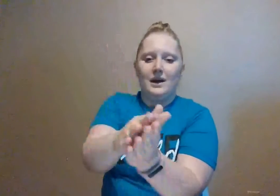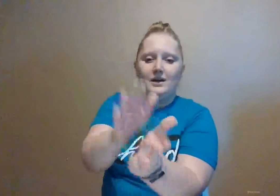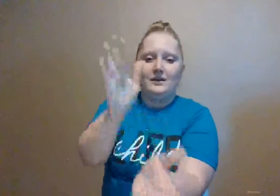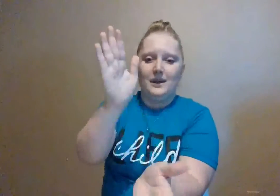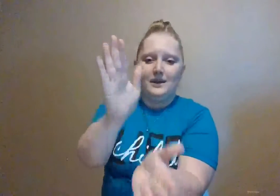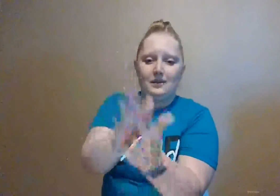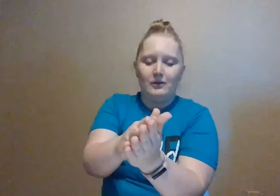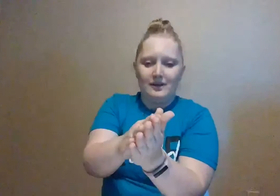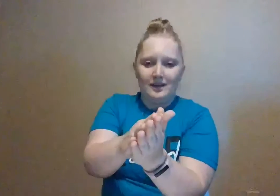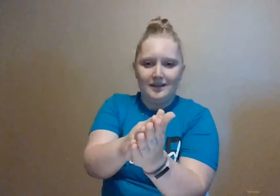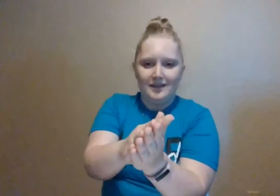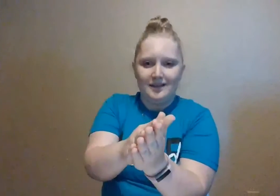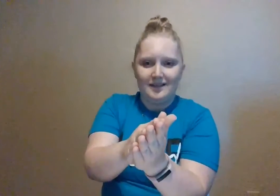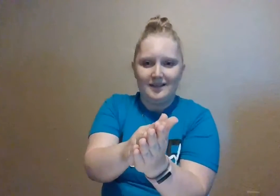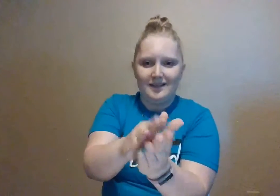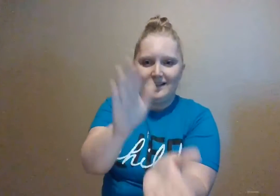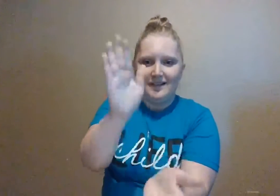mouths making the noises.